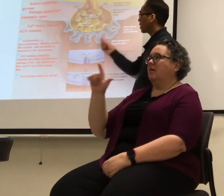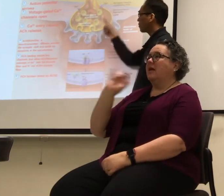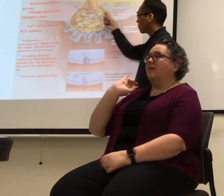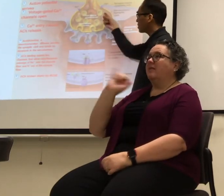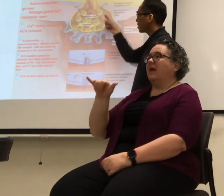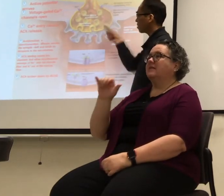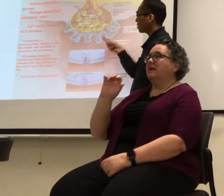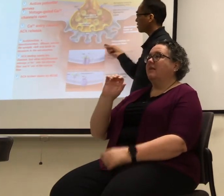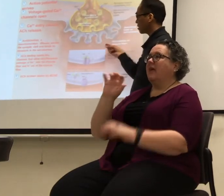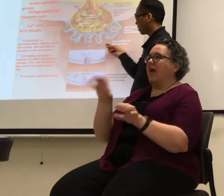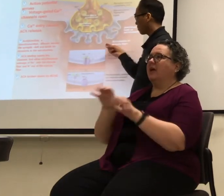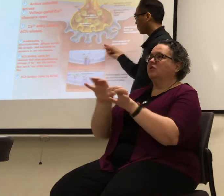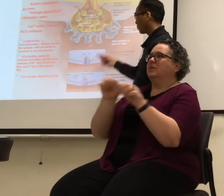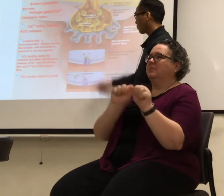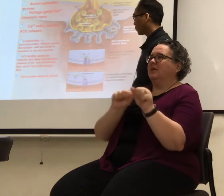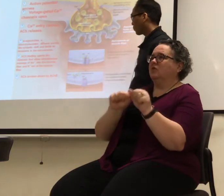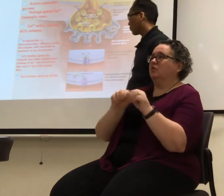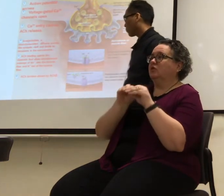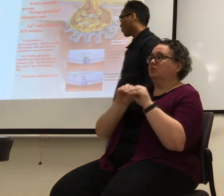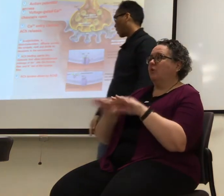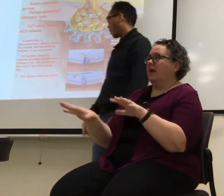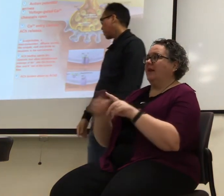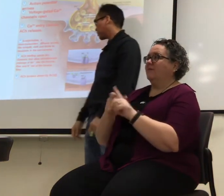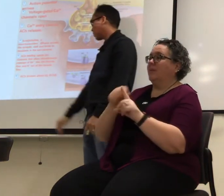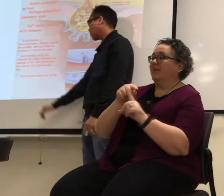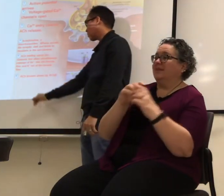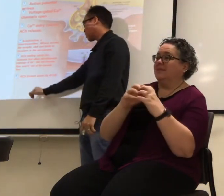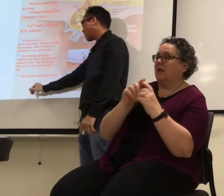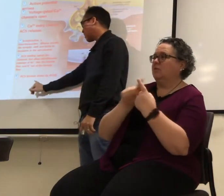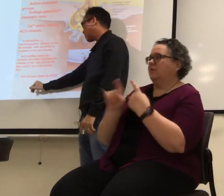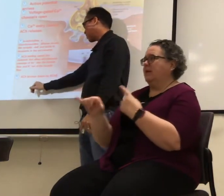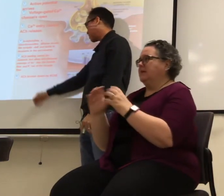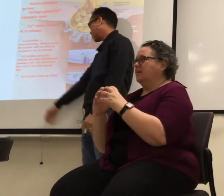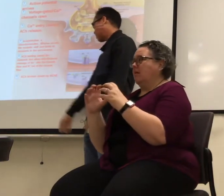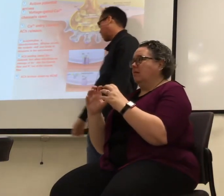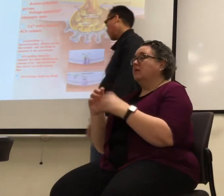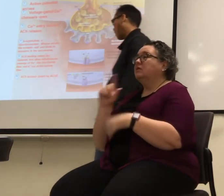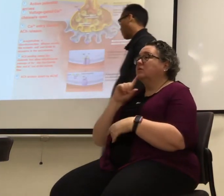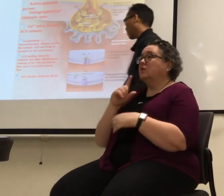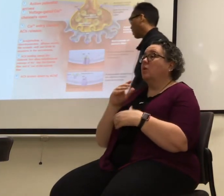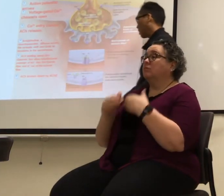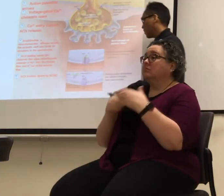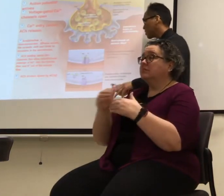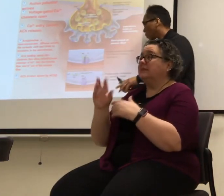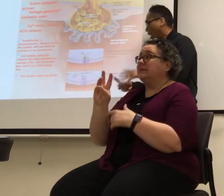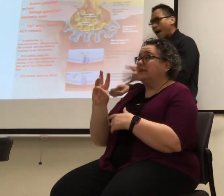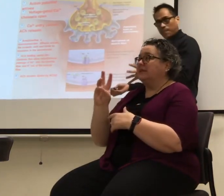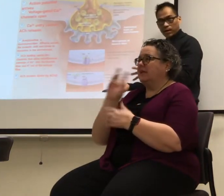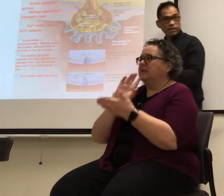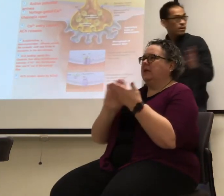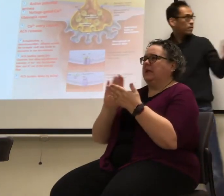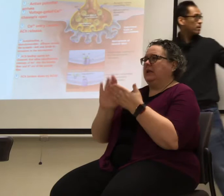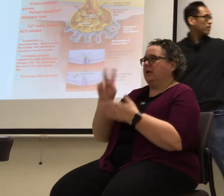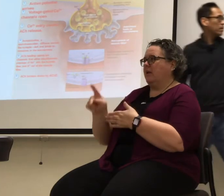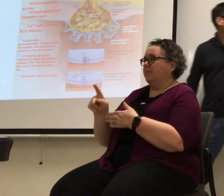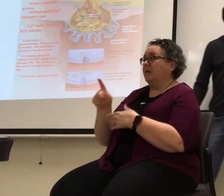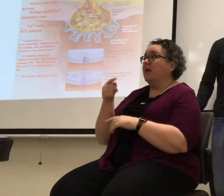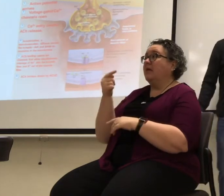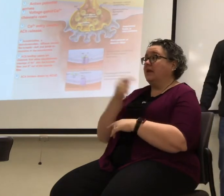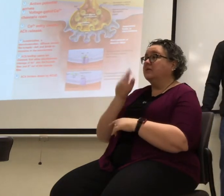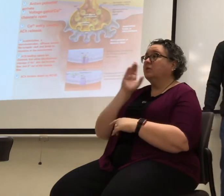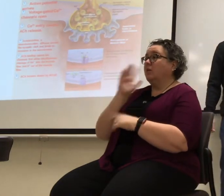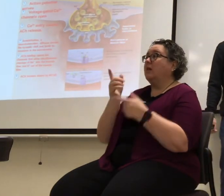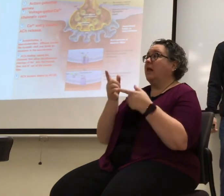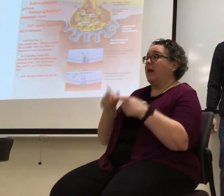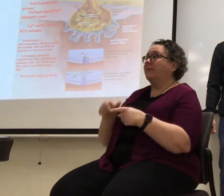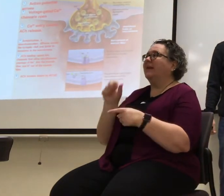potential spreading from this cell to this cell. All right, so step 6 is cleaning it up. This will happen